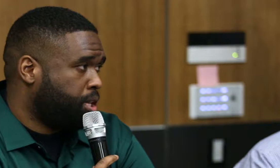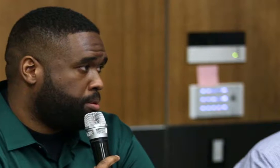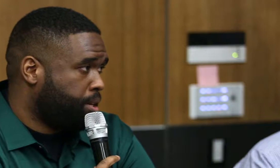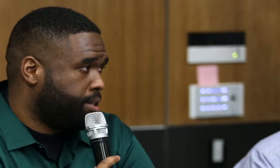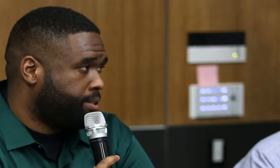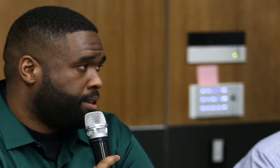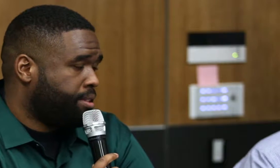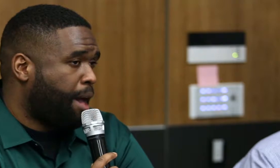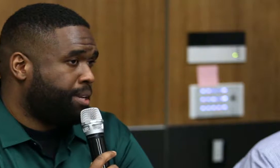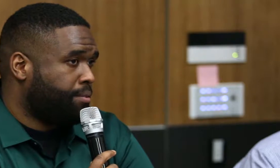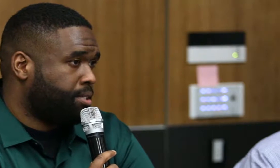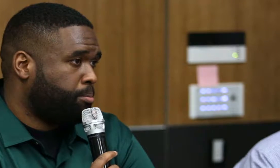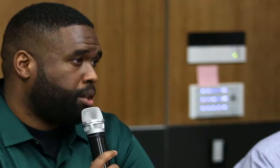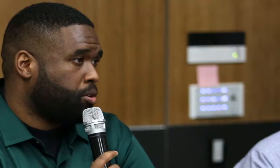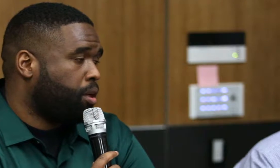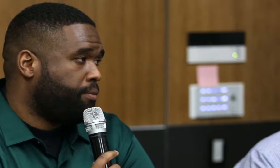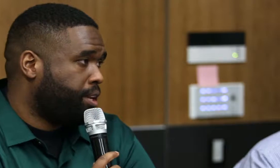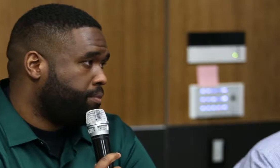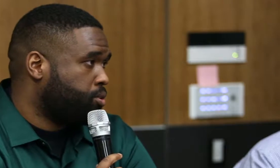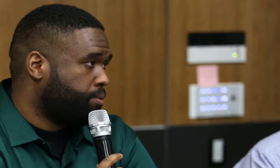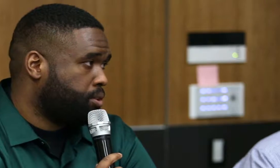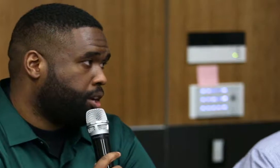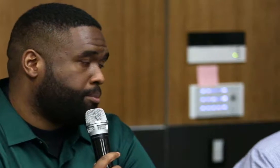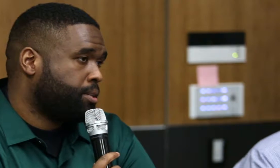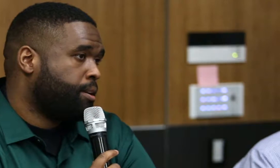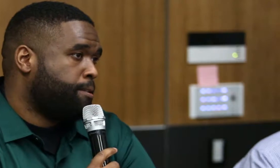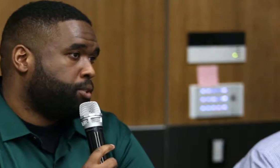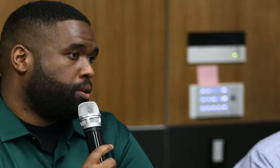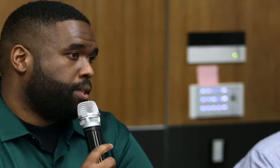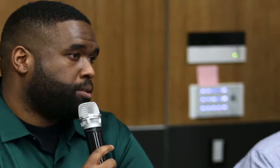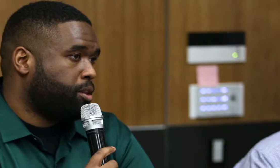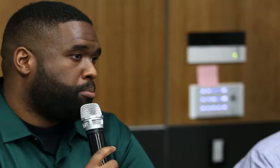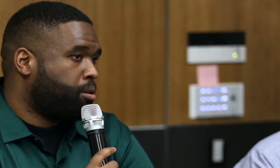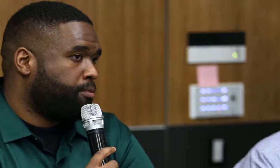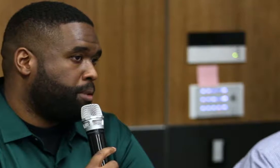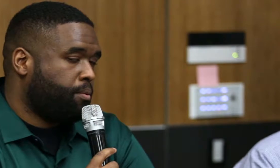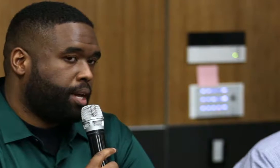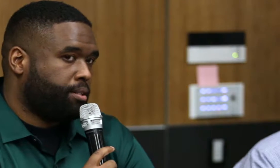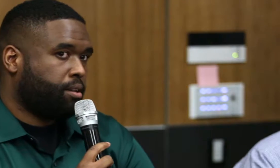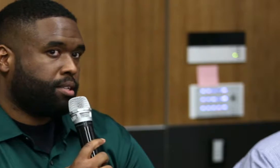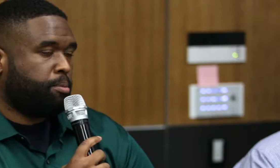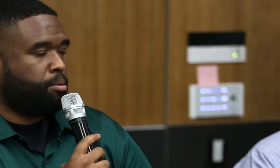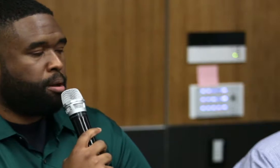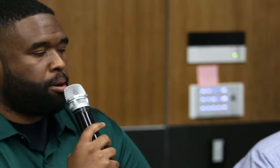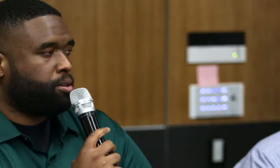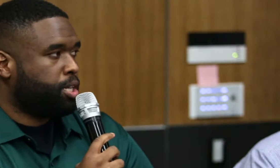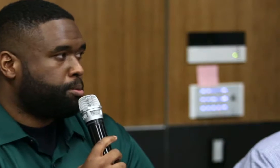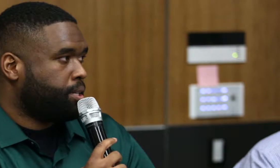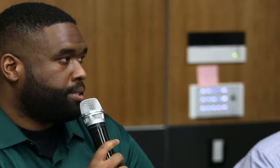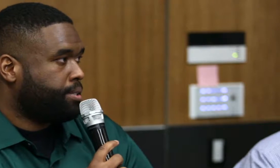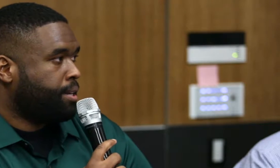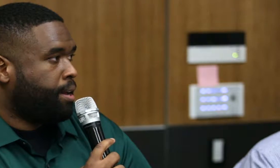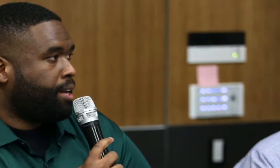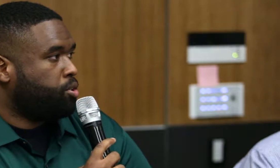a disability, but because they happen to have a disability and they're qualified individuals for the jobs. So that's really important for me when I talk to people about